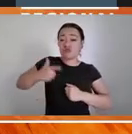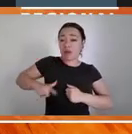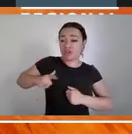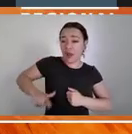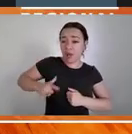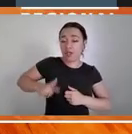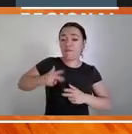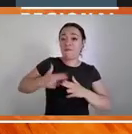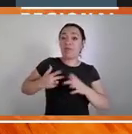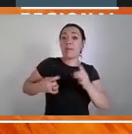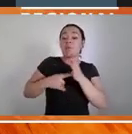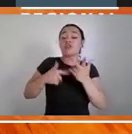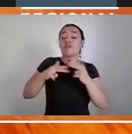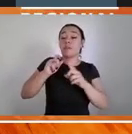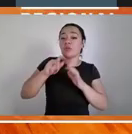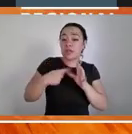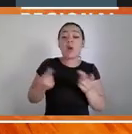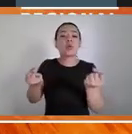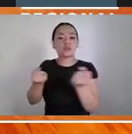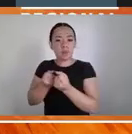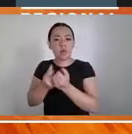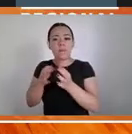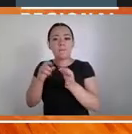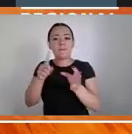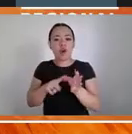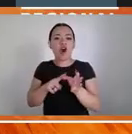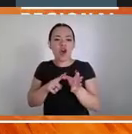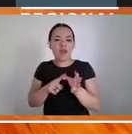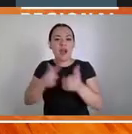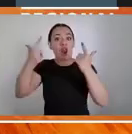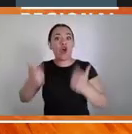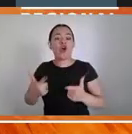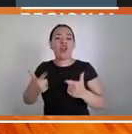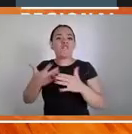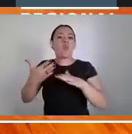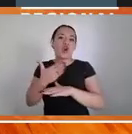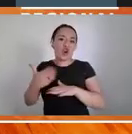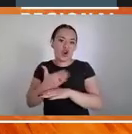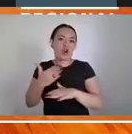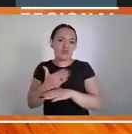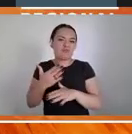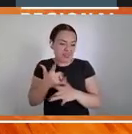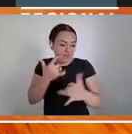project, and were supported by a high calibre of work, evidenced through support material.